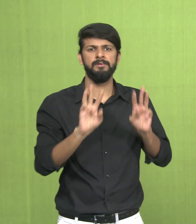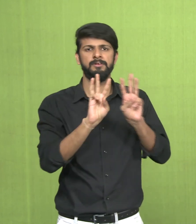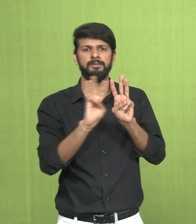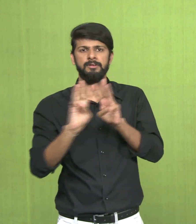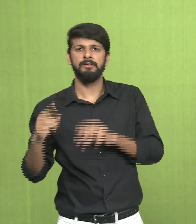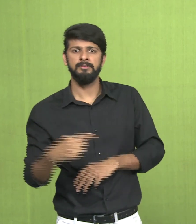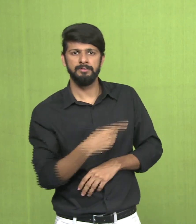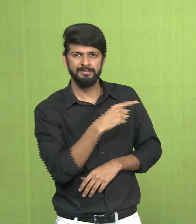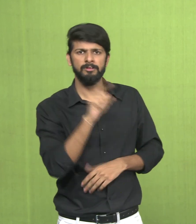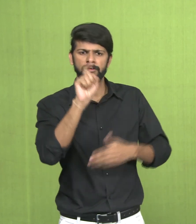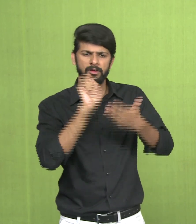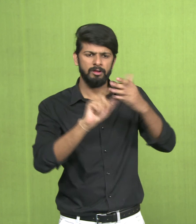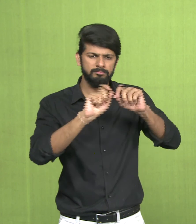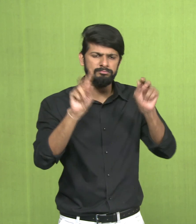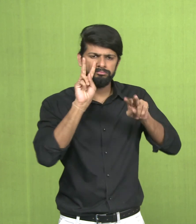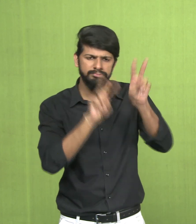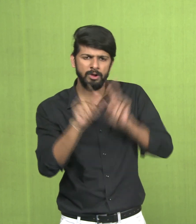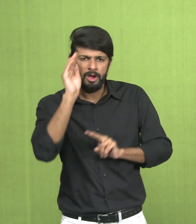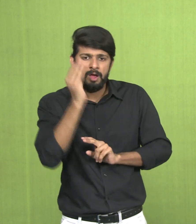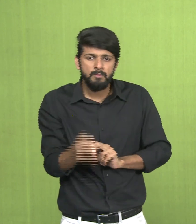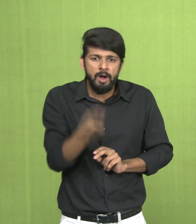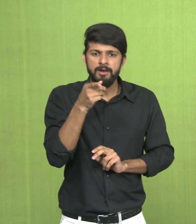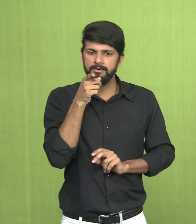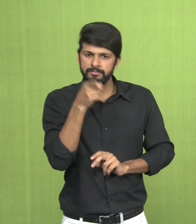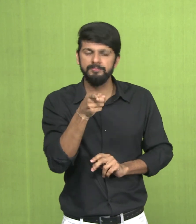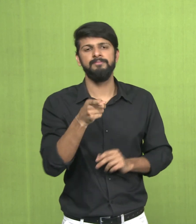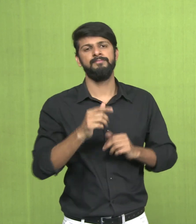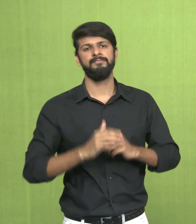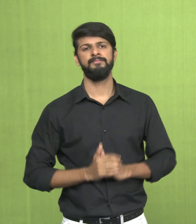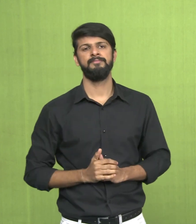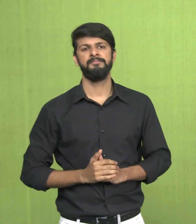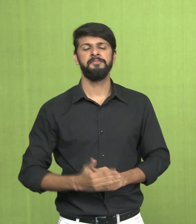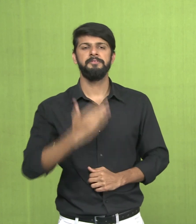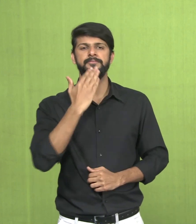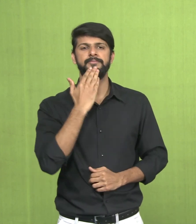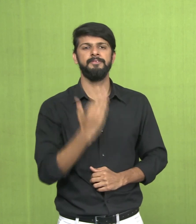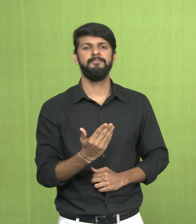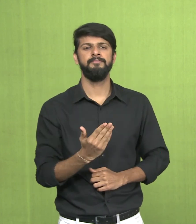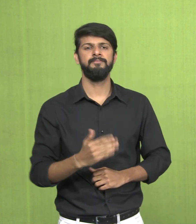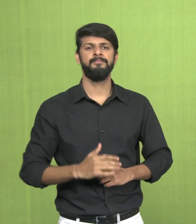For more information, you may visit our website www.nios.ac.in. Thank you.